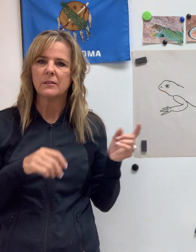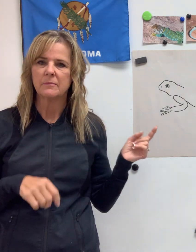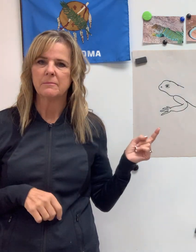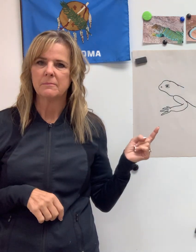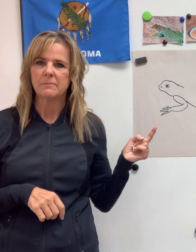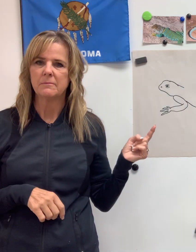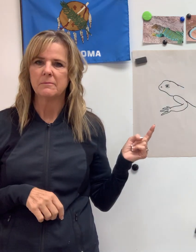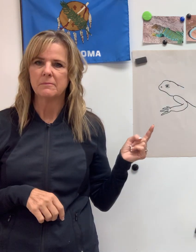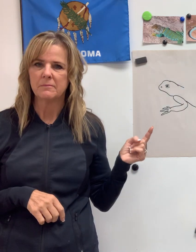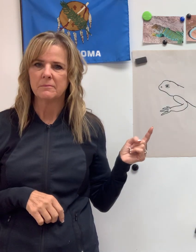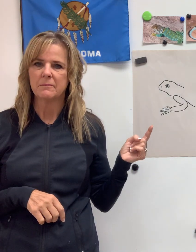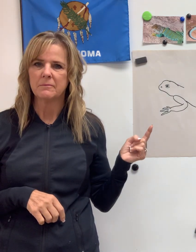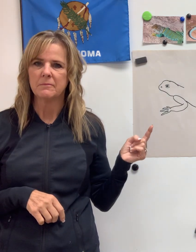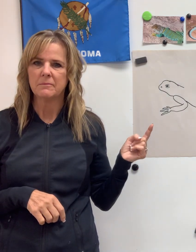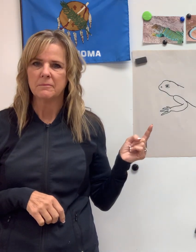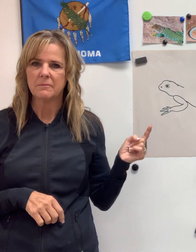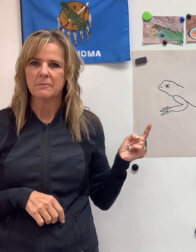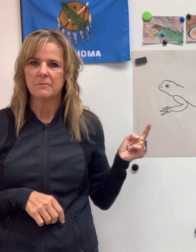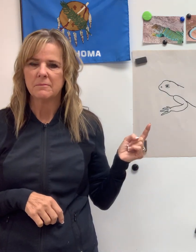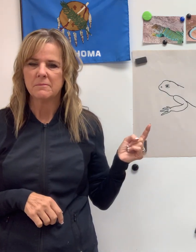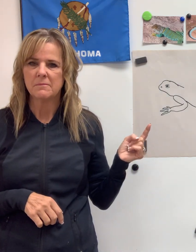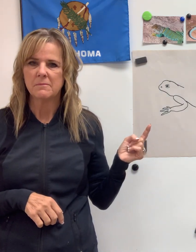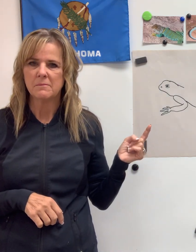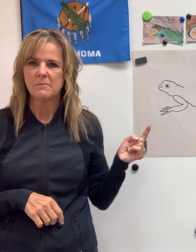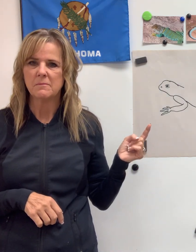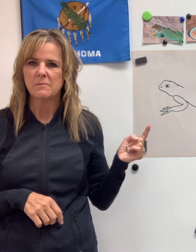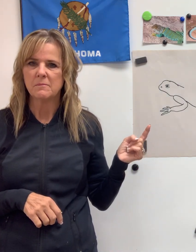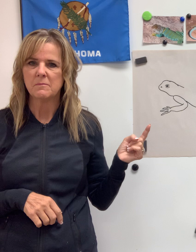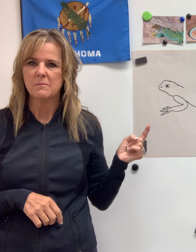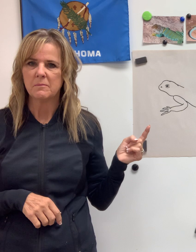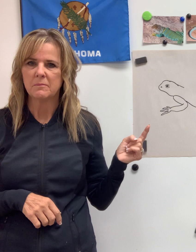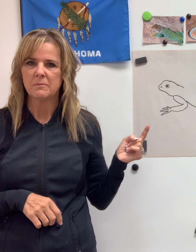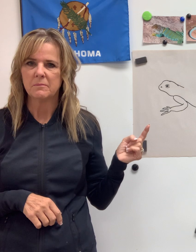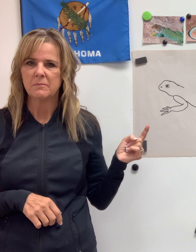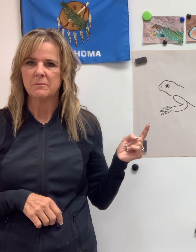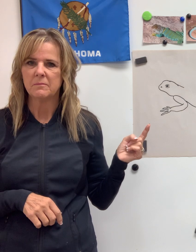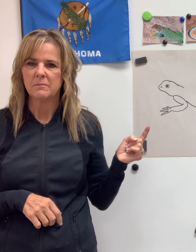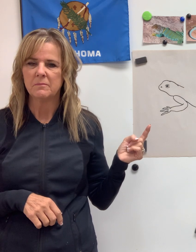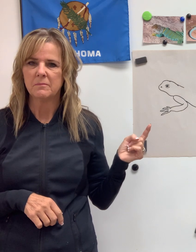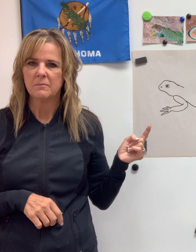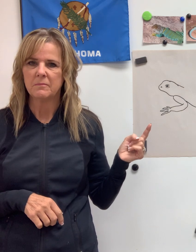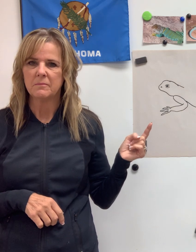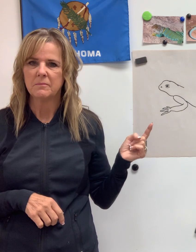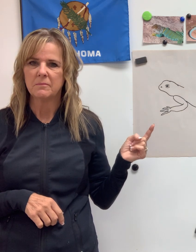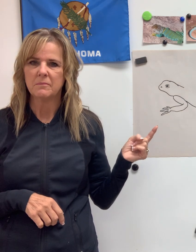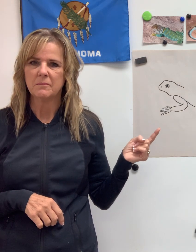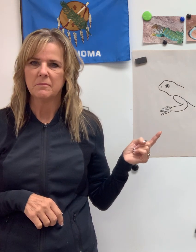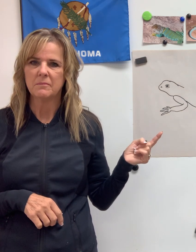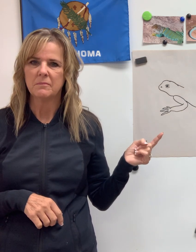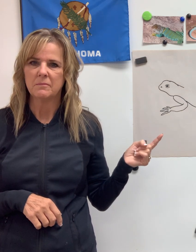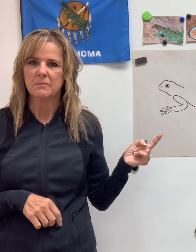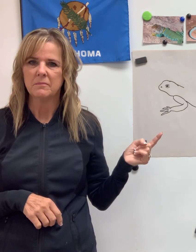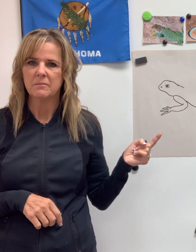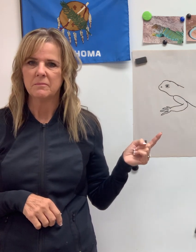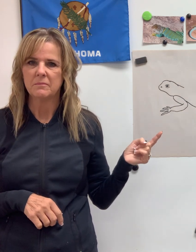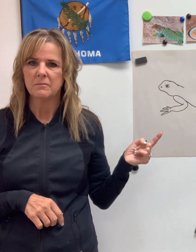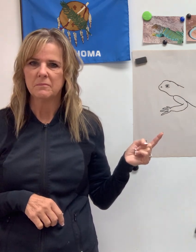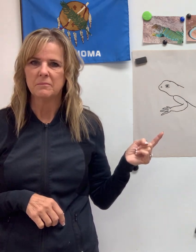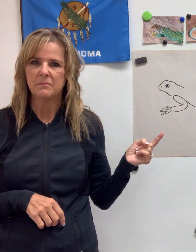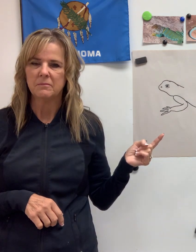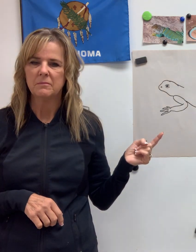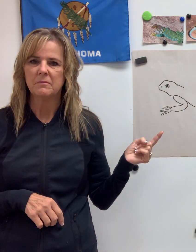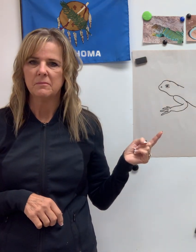gonna make a little different. Watch, instead of making yet another one, I'm gonna bring this back again. Very skinny. Don't